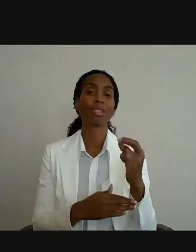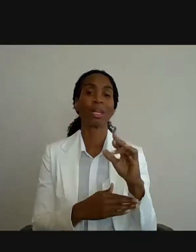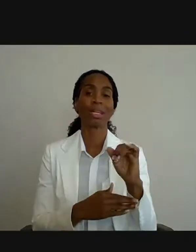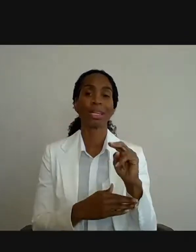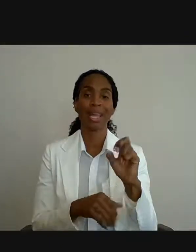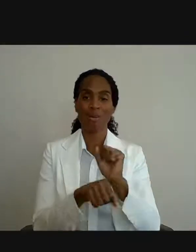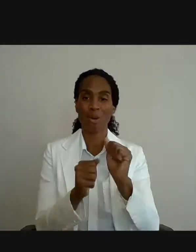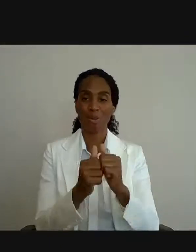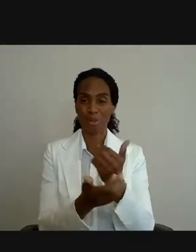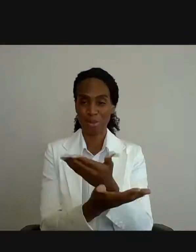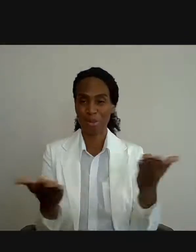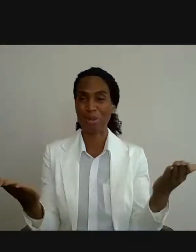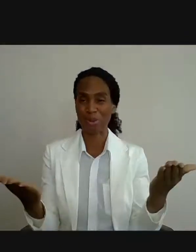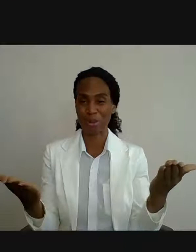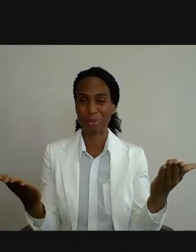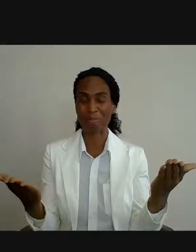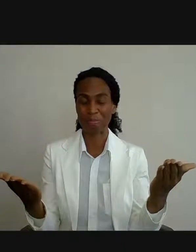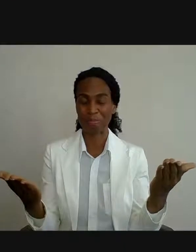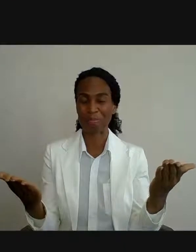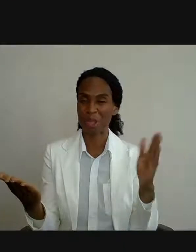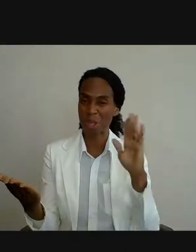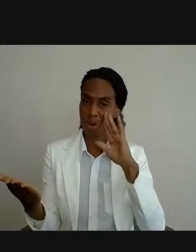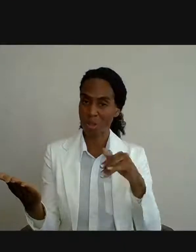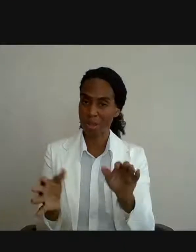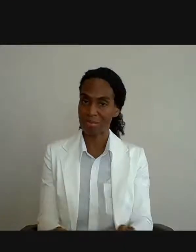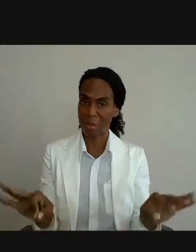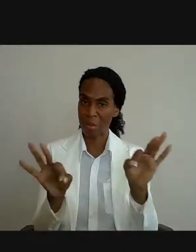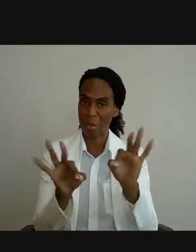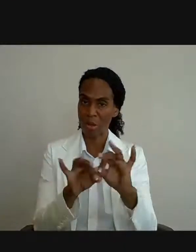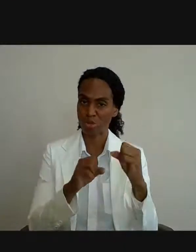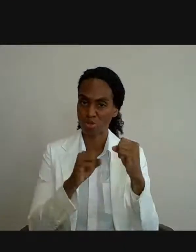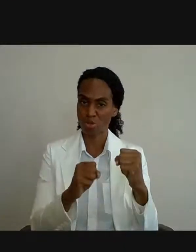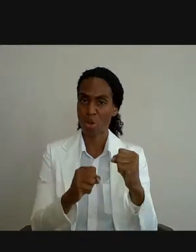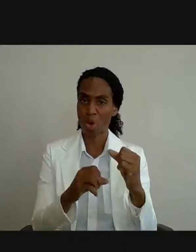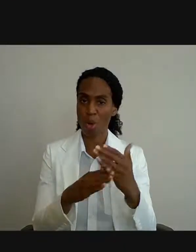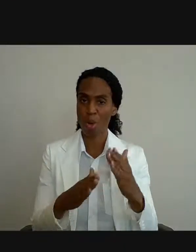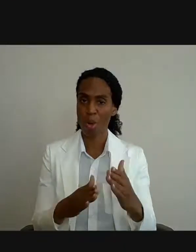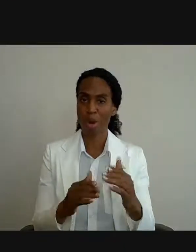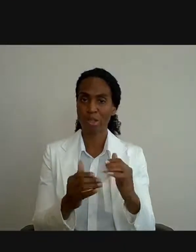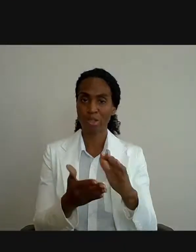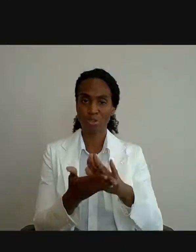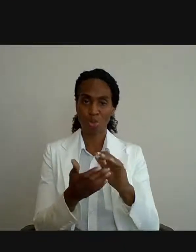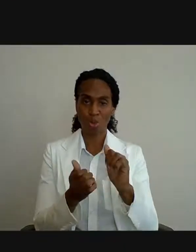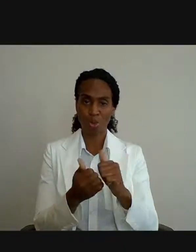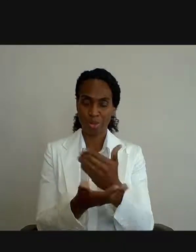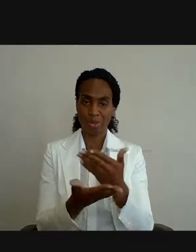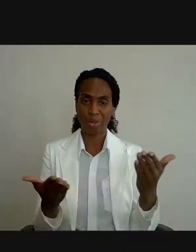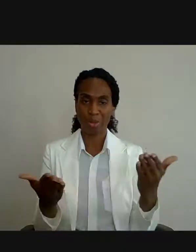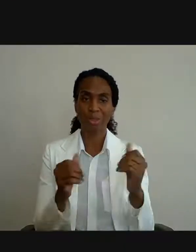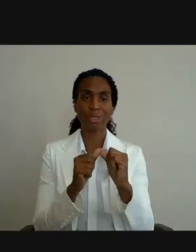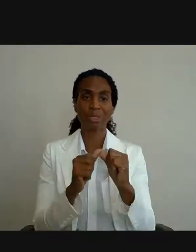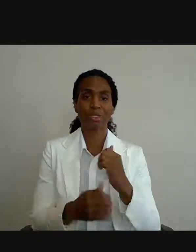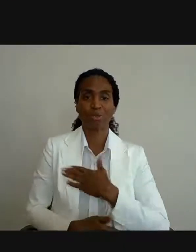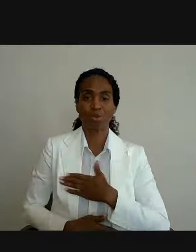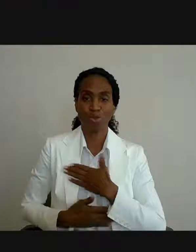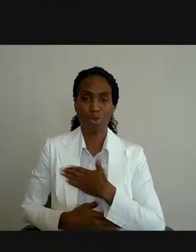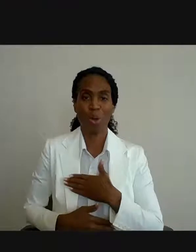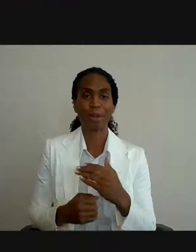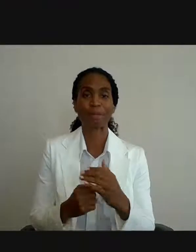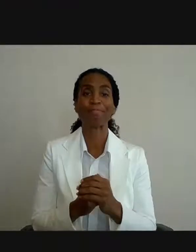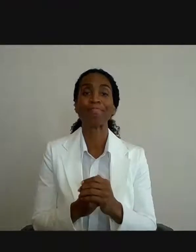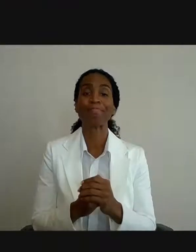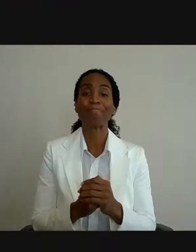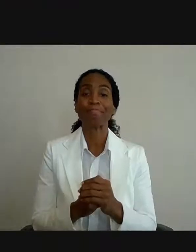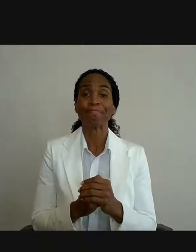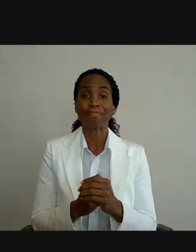you. As you know, it's an important and strong partnership that the school has had and continues to enjoy. If we looked